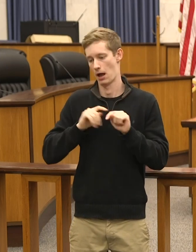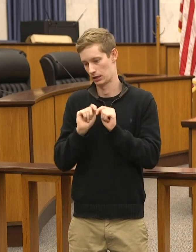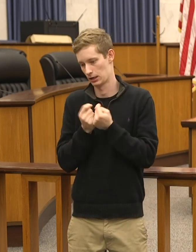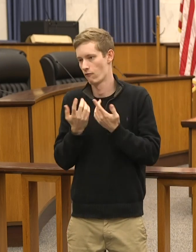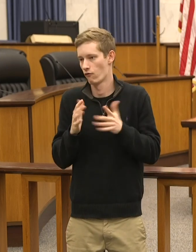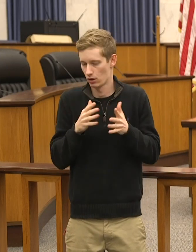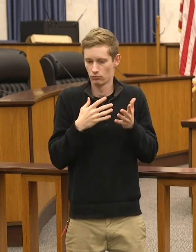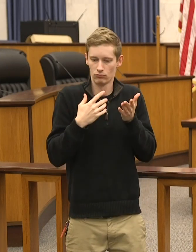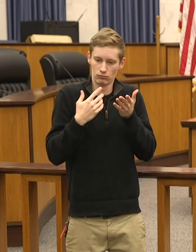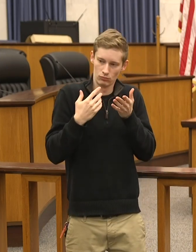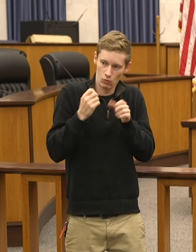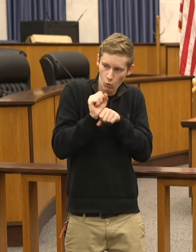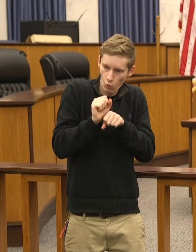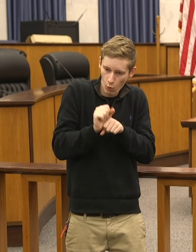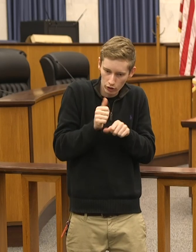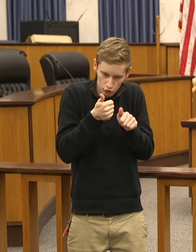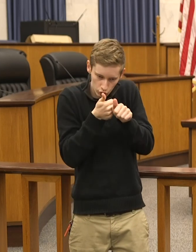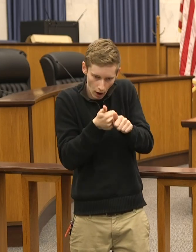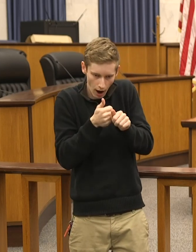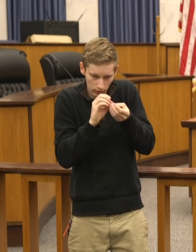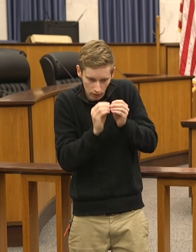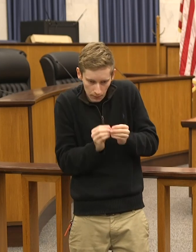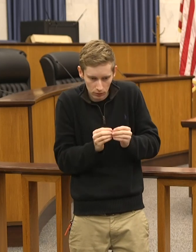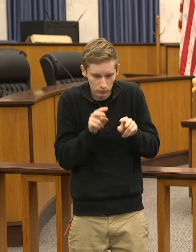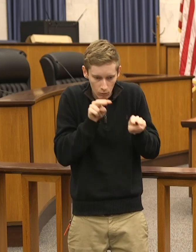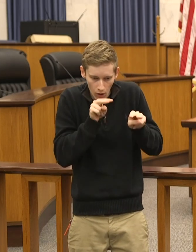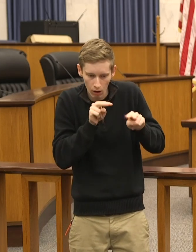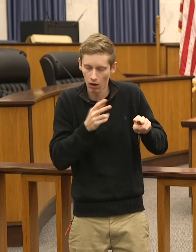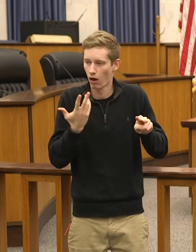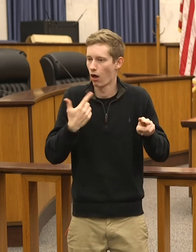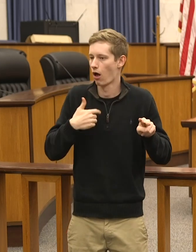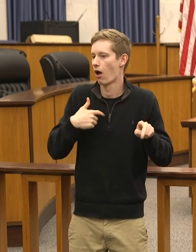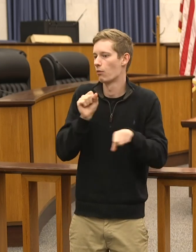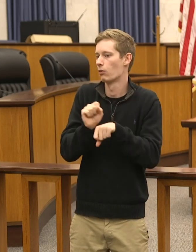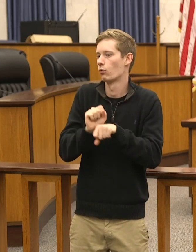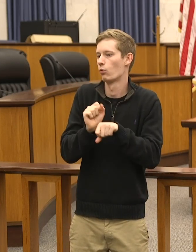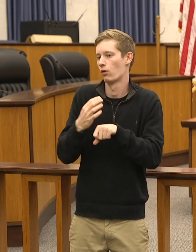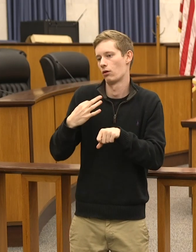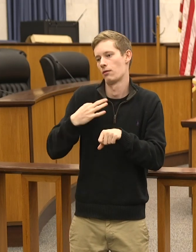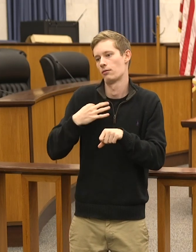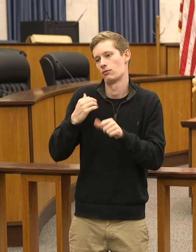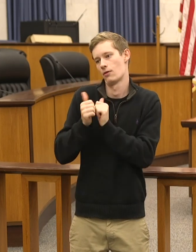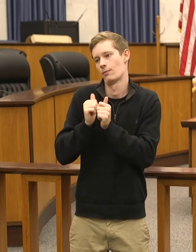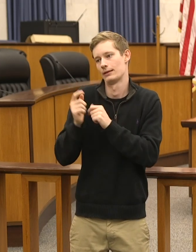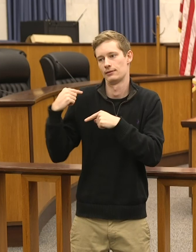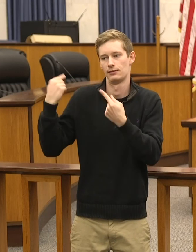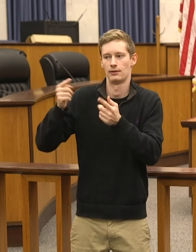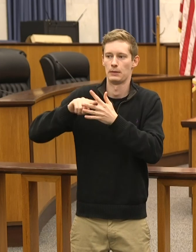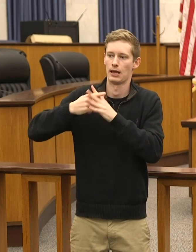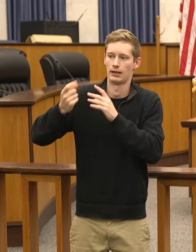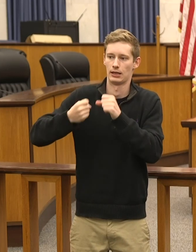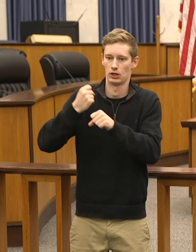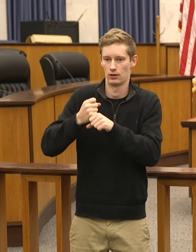diligent work, as I said, as well. They've tracked this from, I've been working on this campaign now since the beginning of the year.